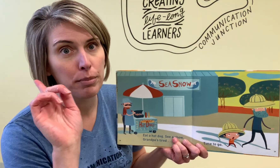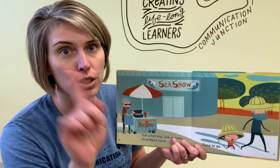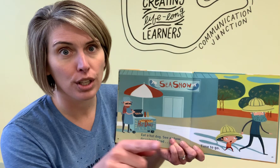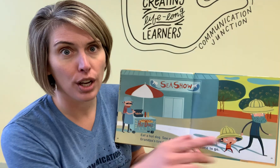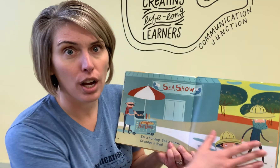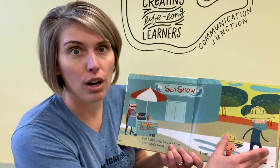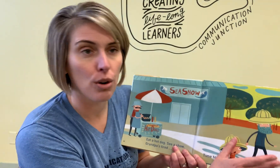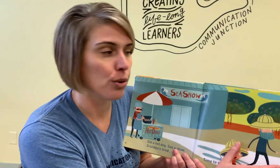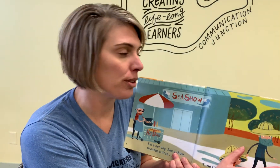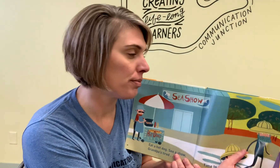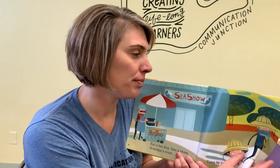to go.